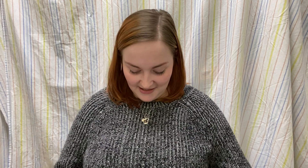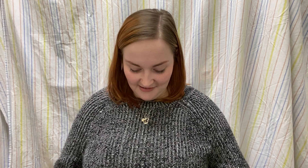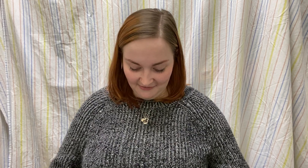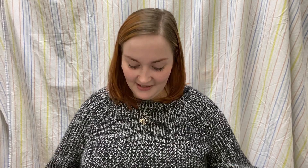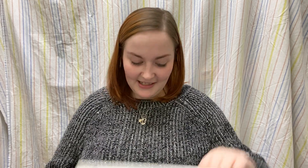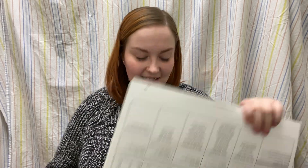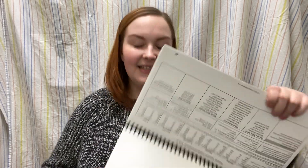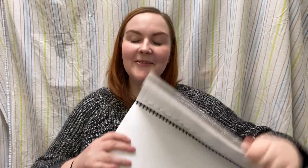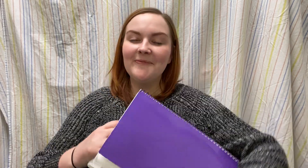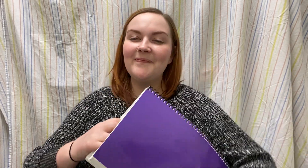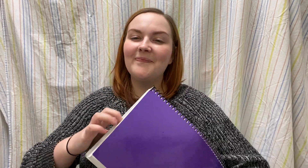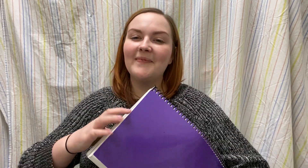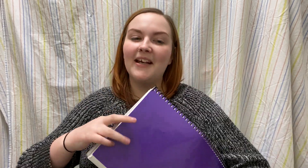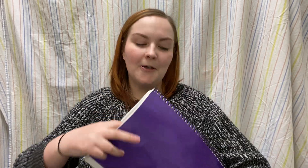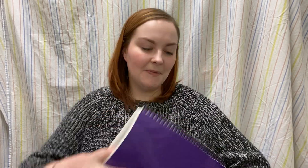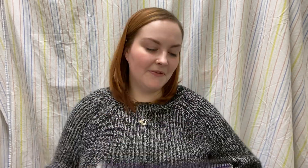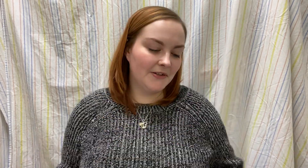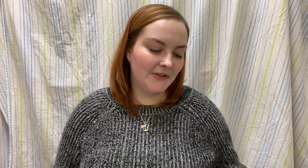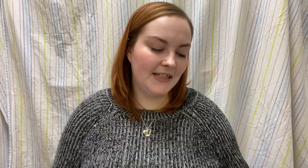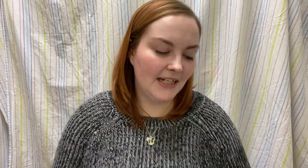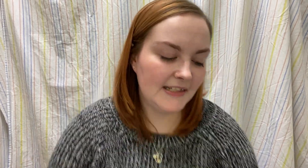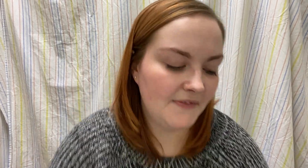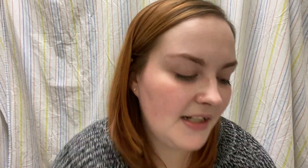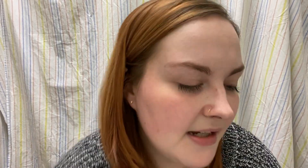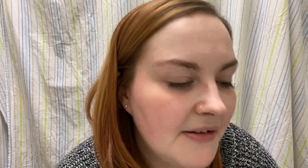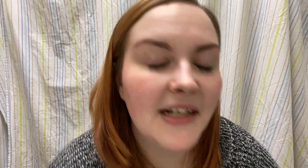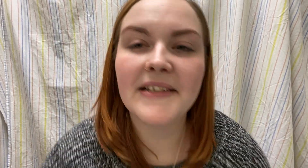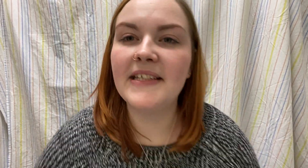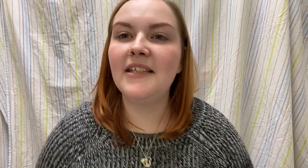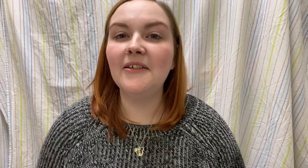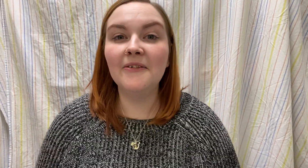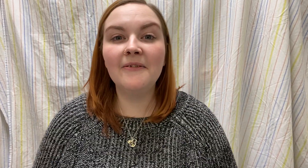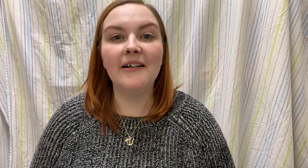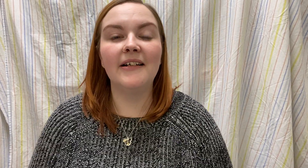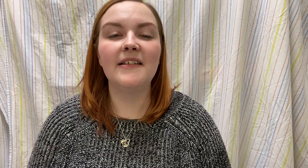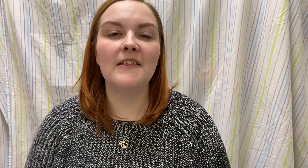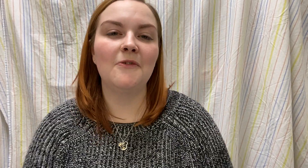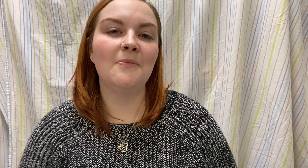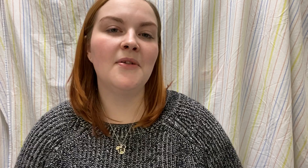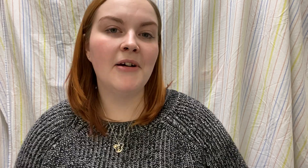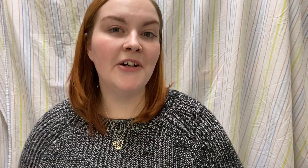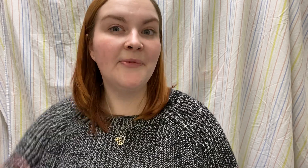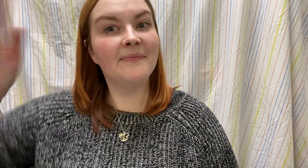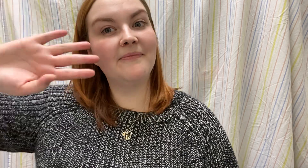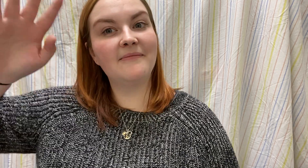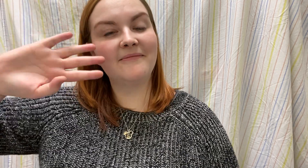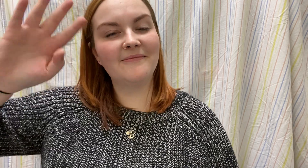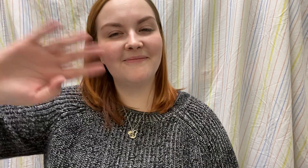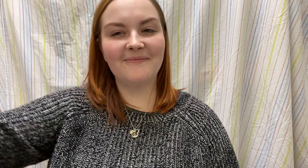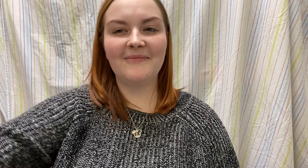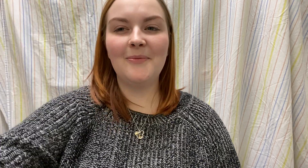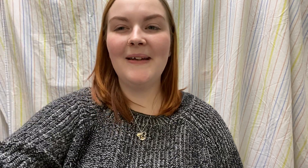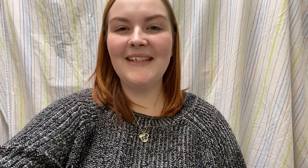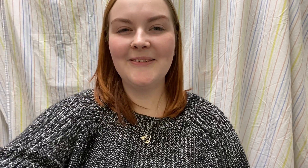All right. I hope you enjoyed today's video, and I'll see you on Zoom tomorrow. Goodbye.